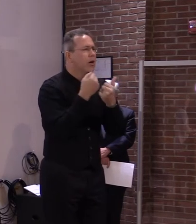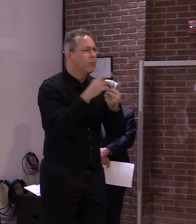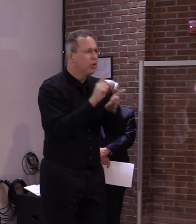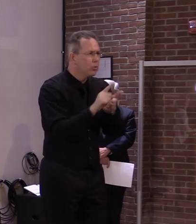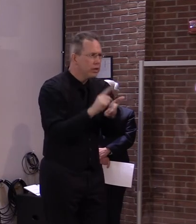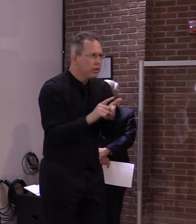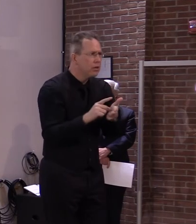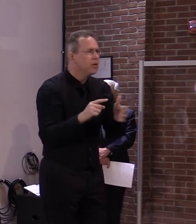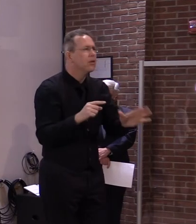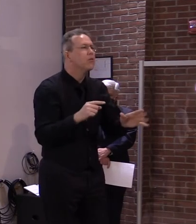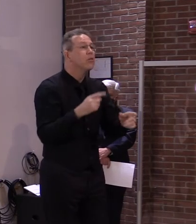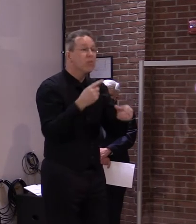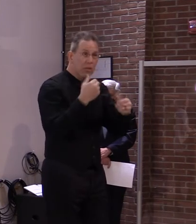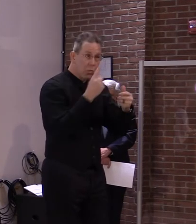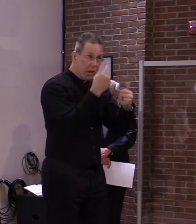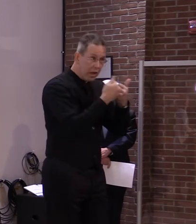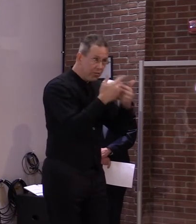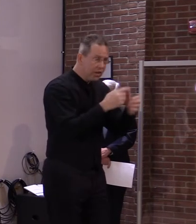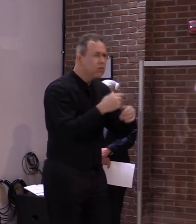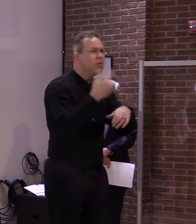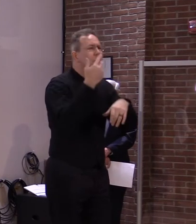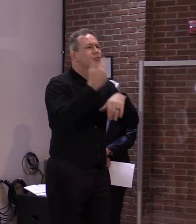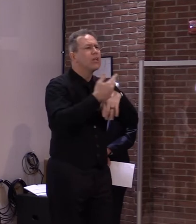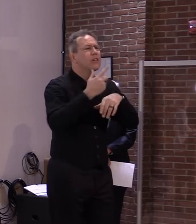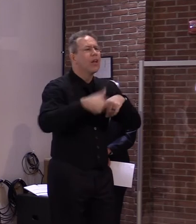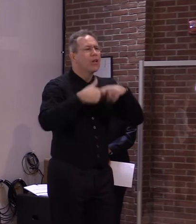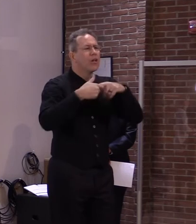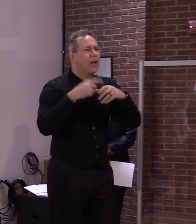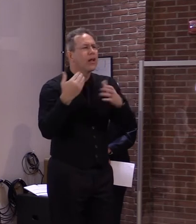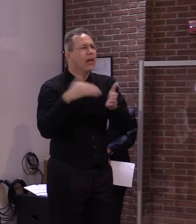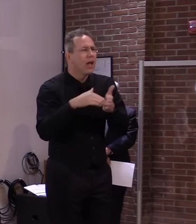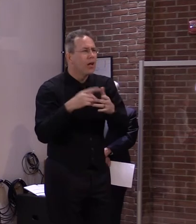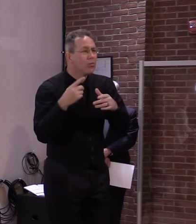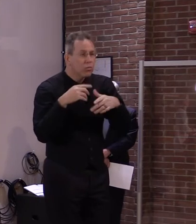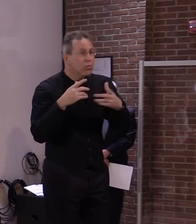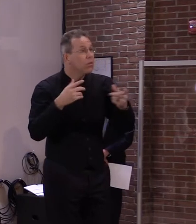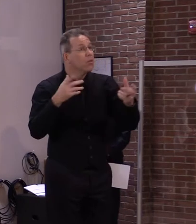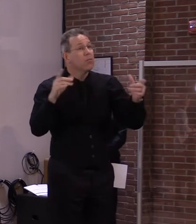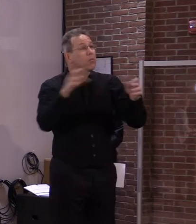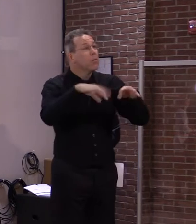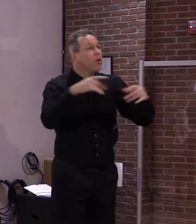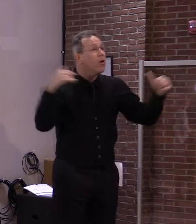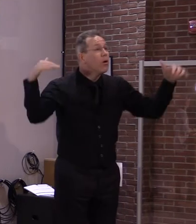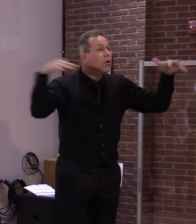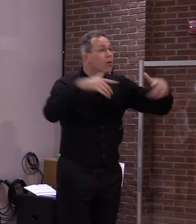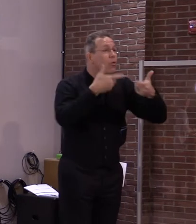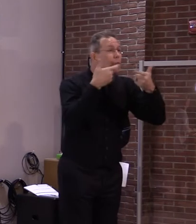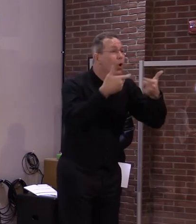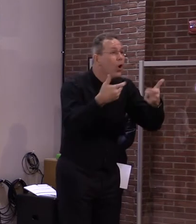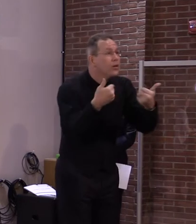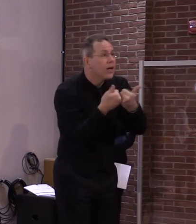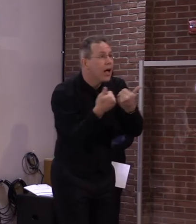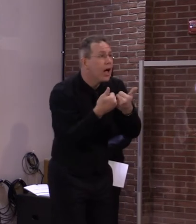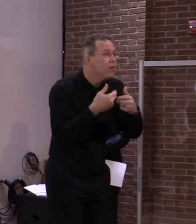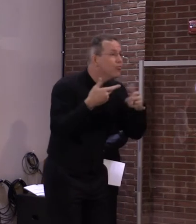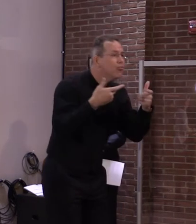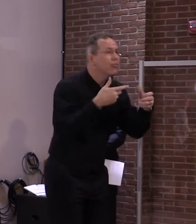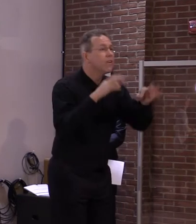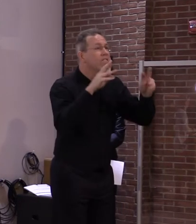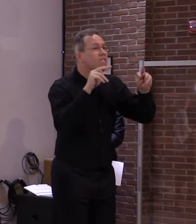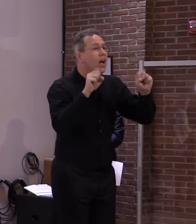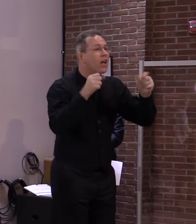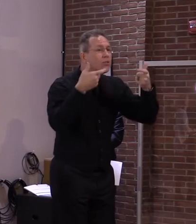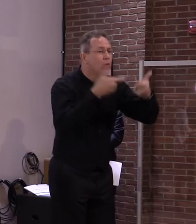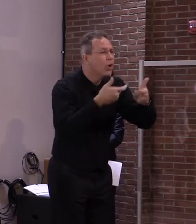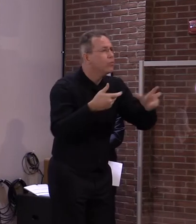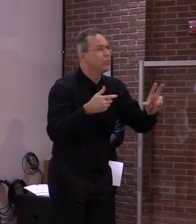be allowed only key personnel players coaches officials time and score keepers and credentialed media can